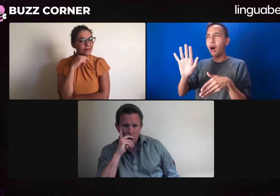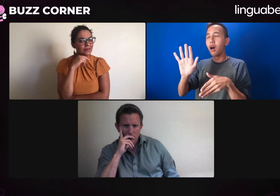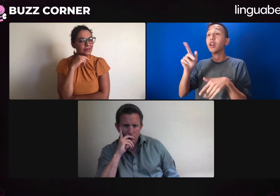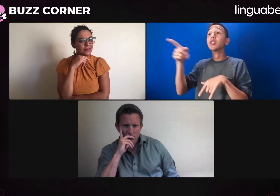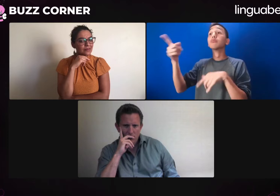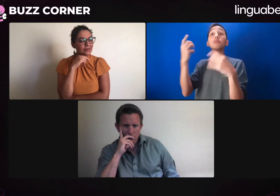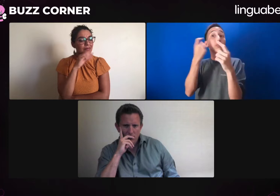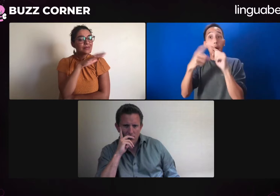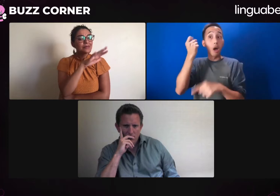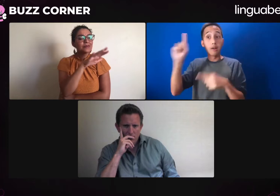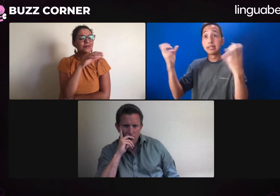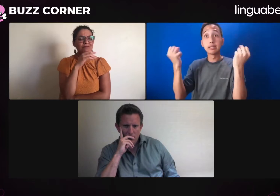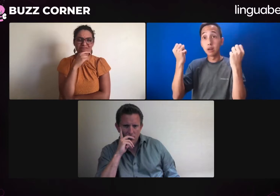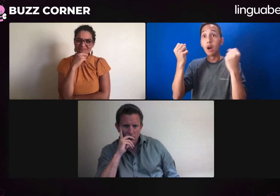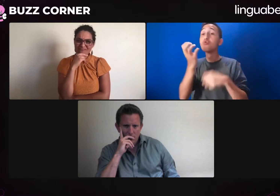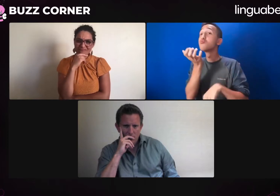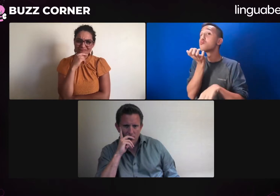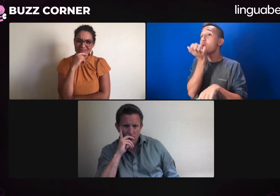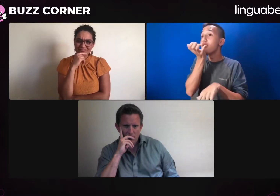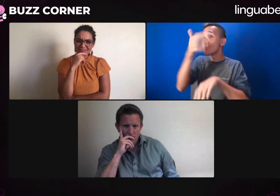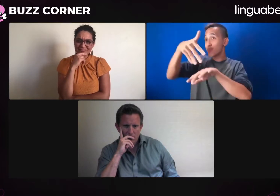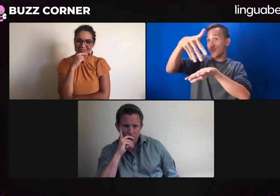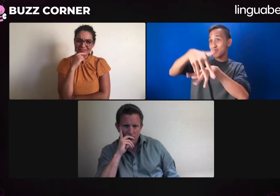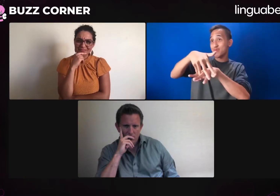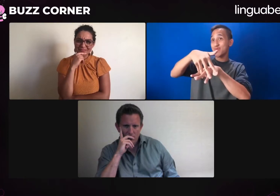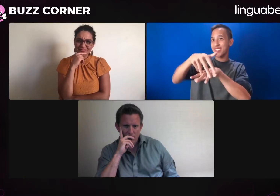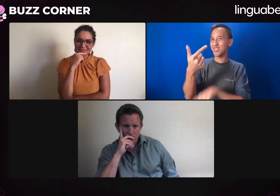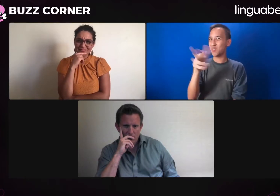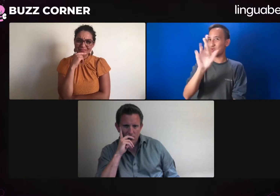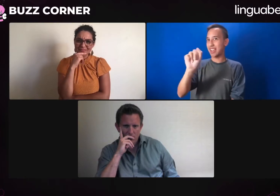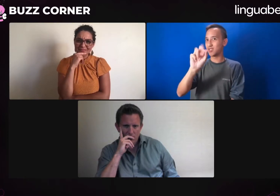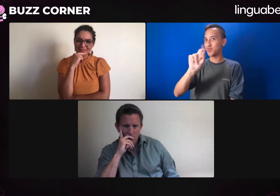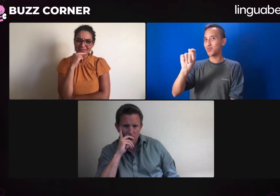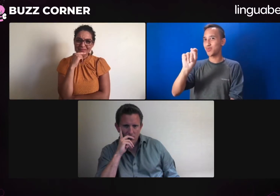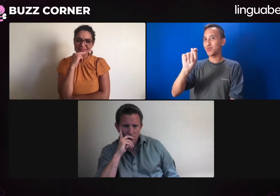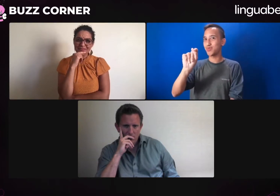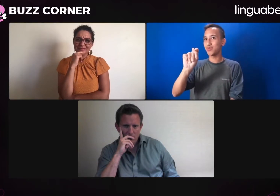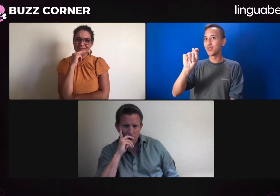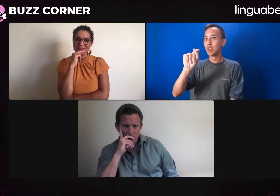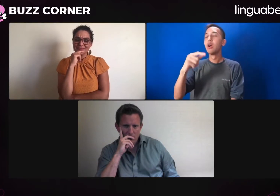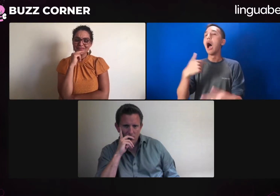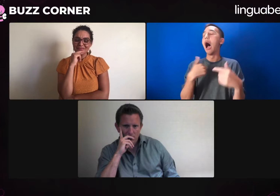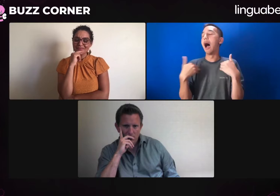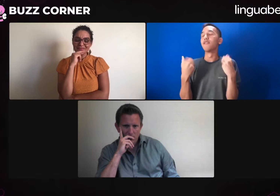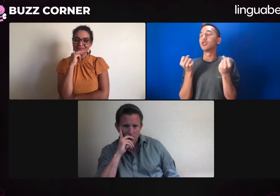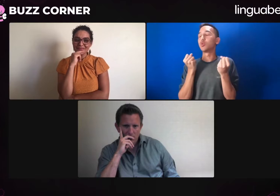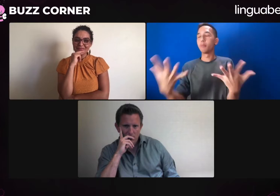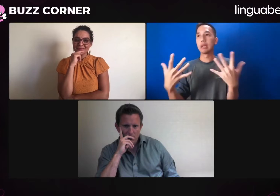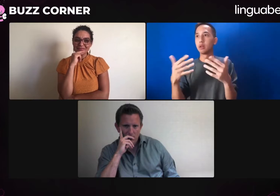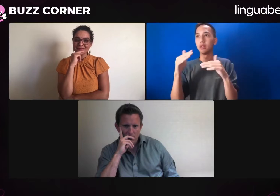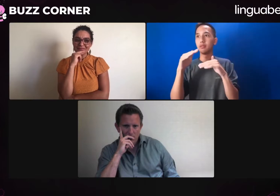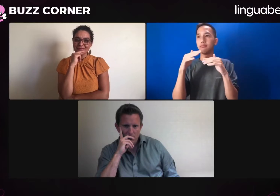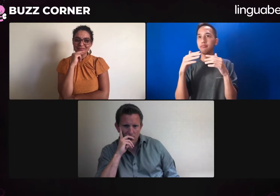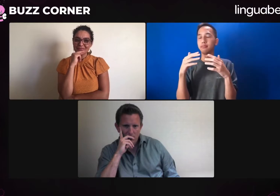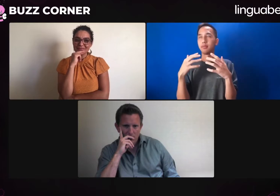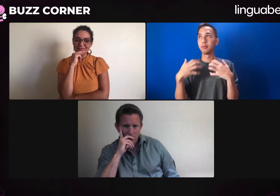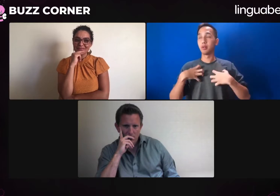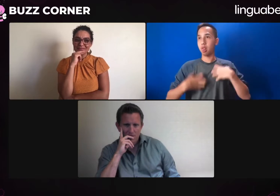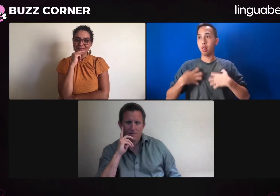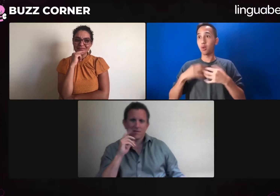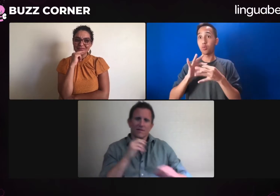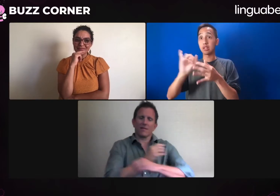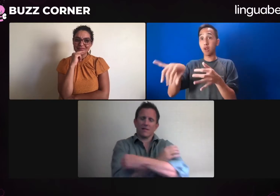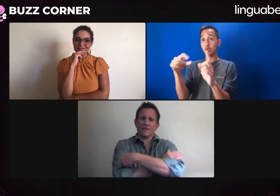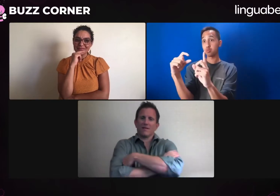person, but the key was that they were being grassroots. But the sign for grassroots here is not the same. And